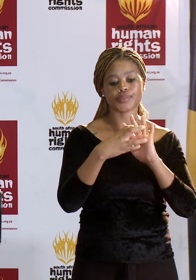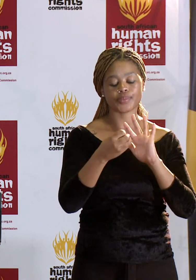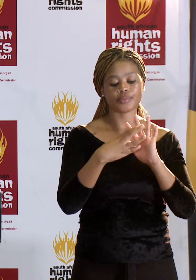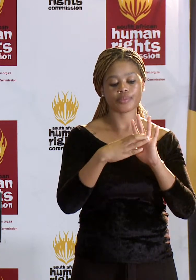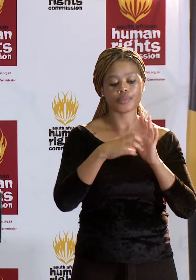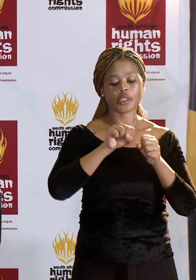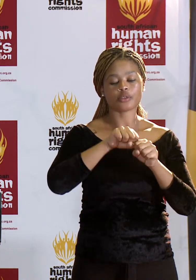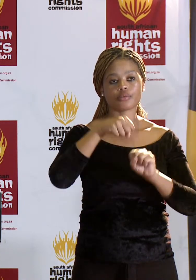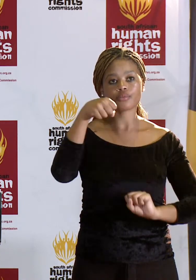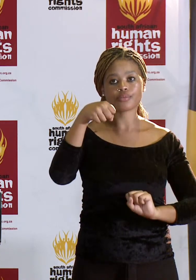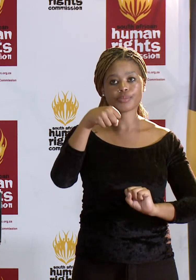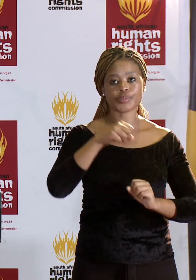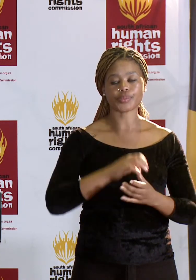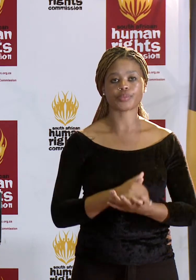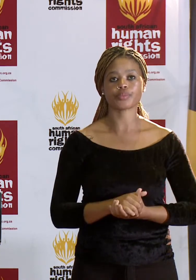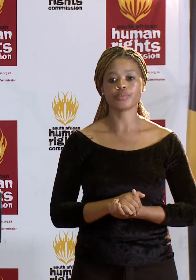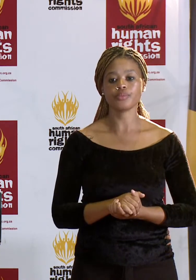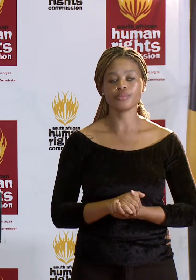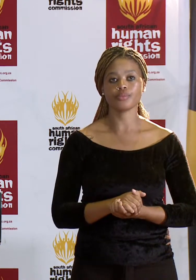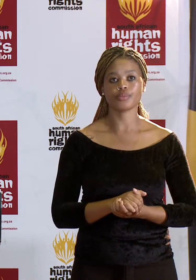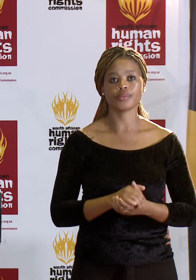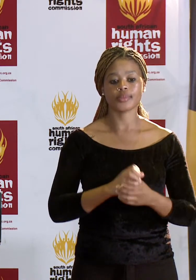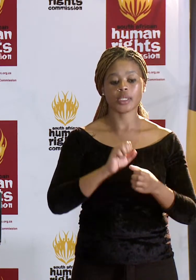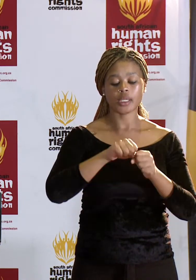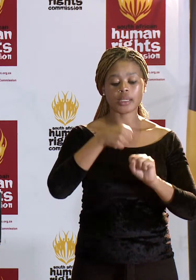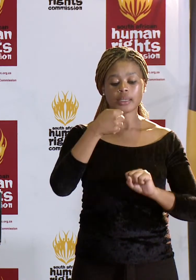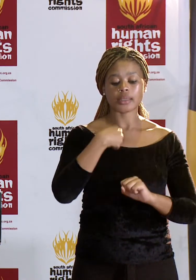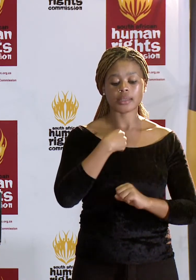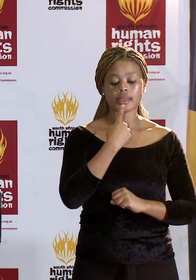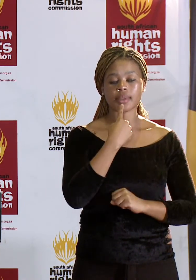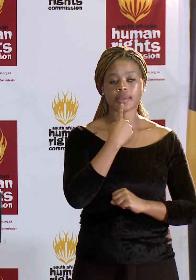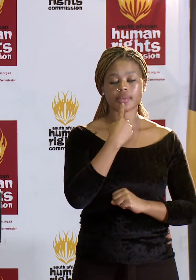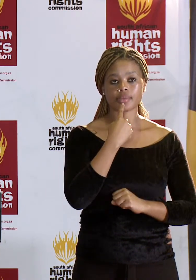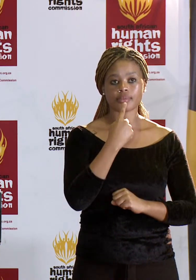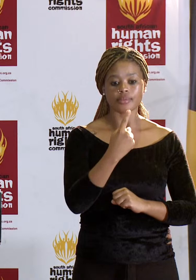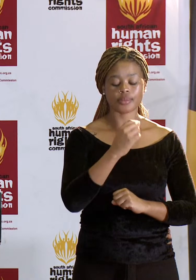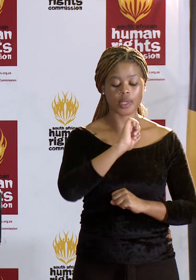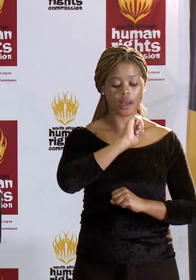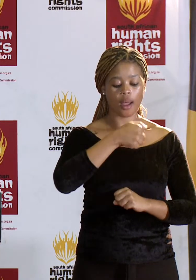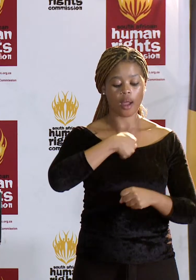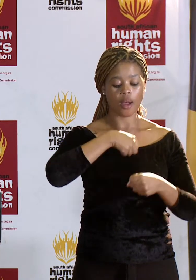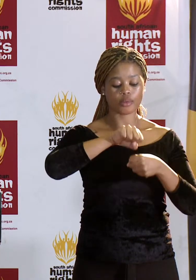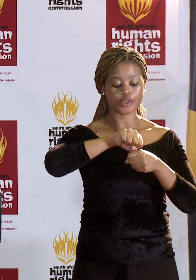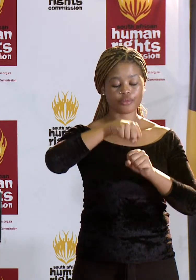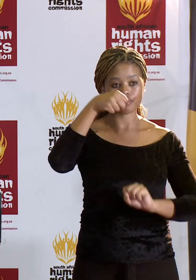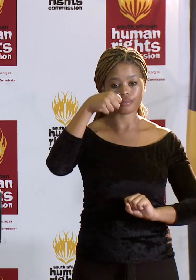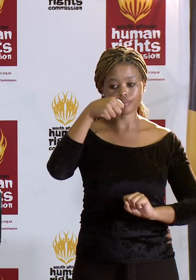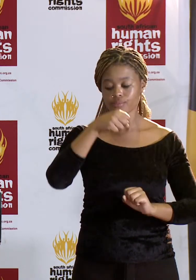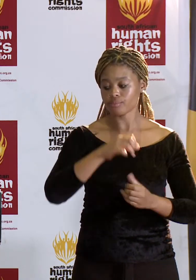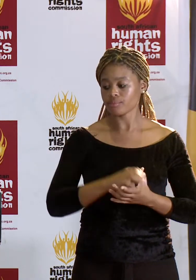charter, a charter which I call our charter.